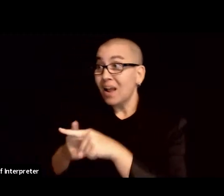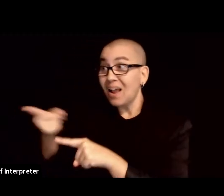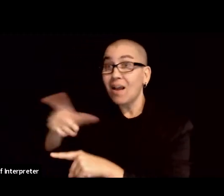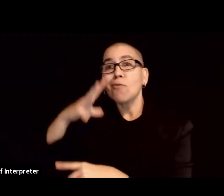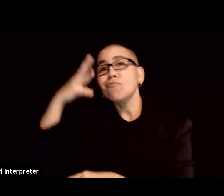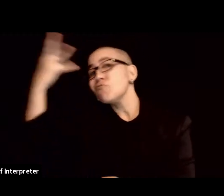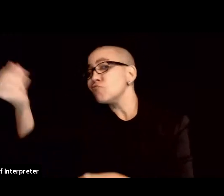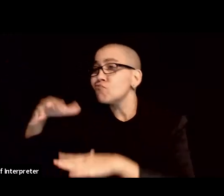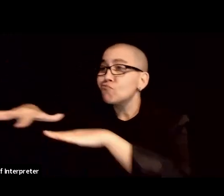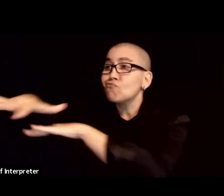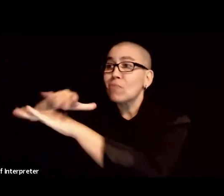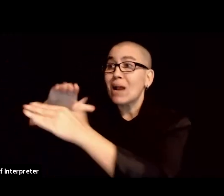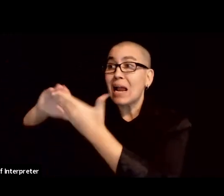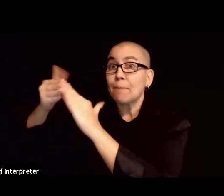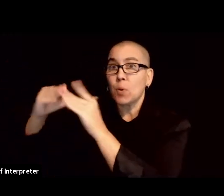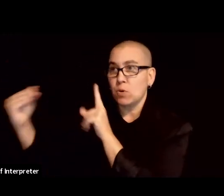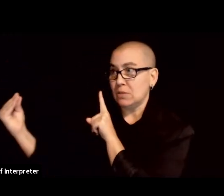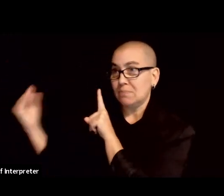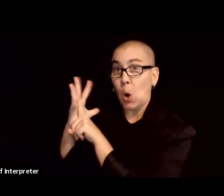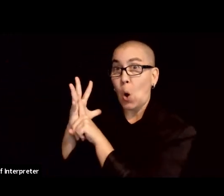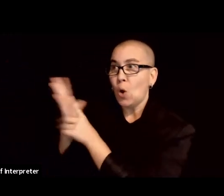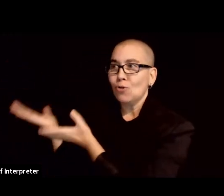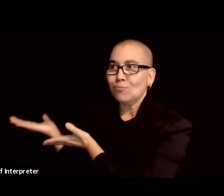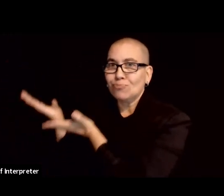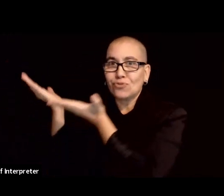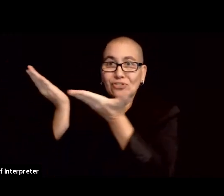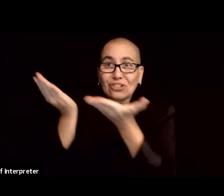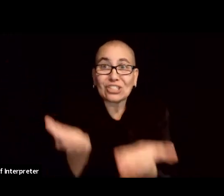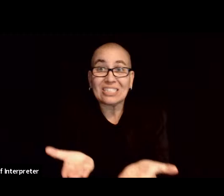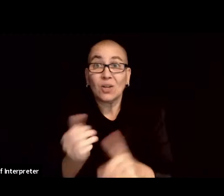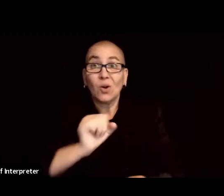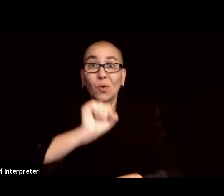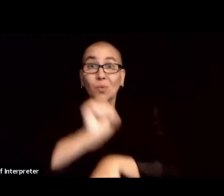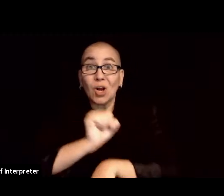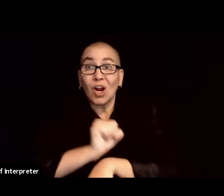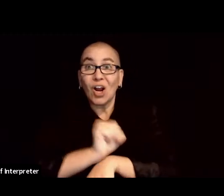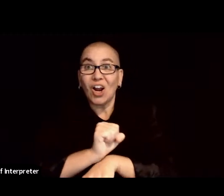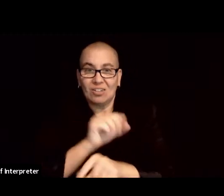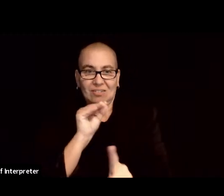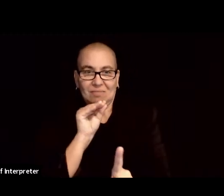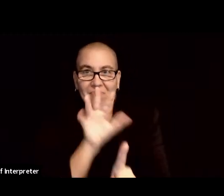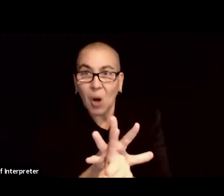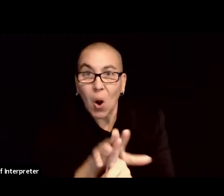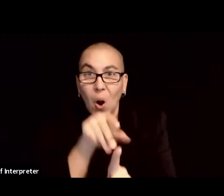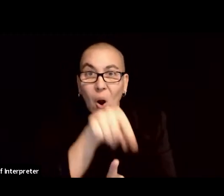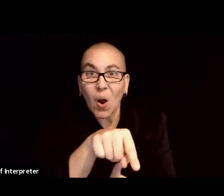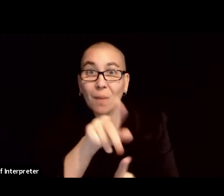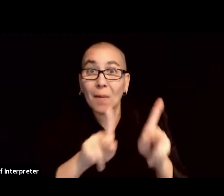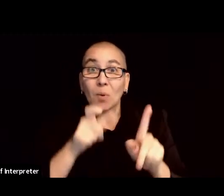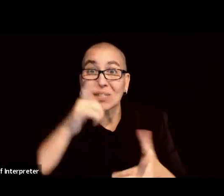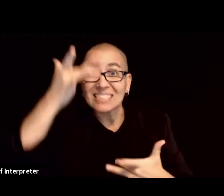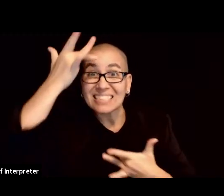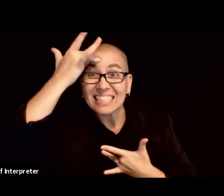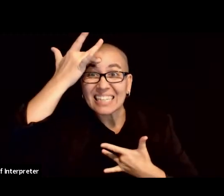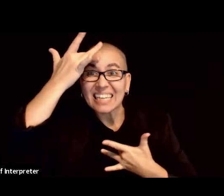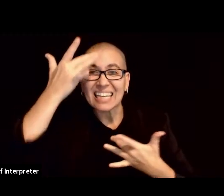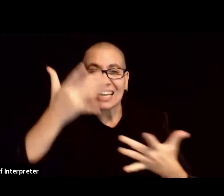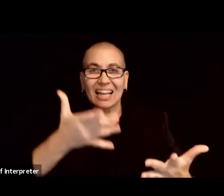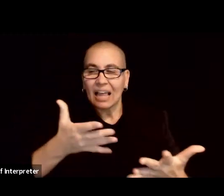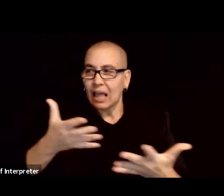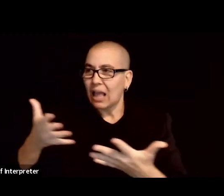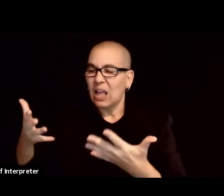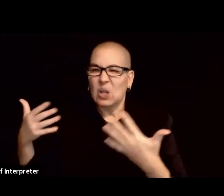very ill people. We continue to worry about the exposure our workers have when they are out in